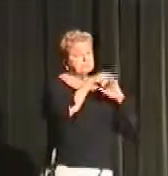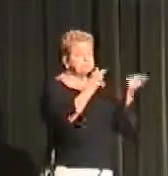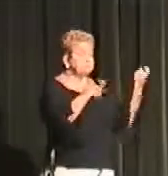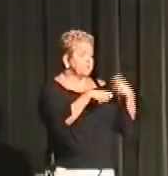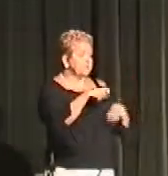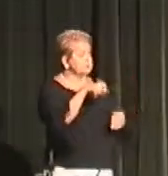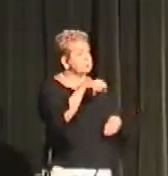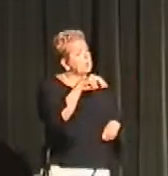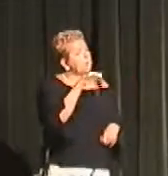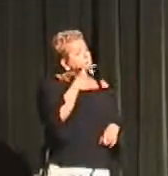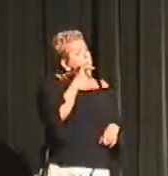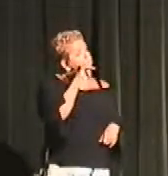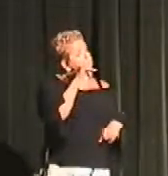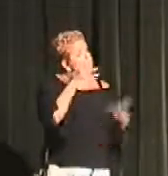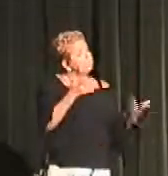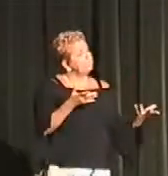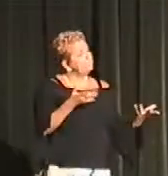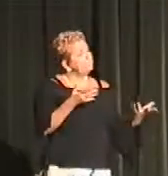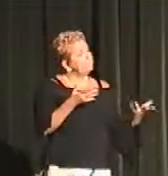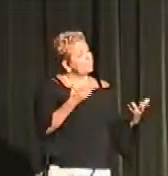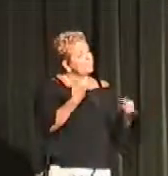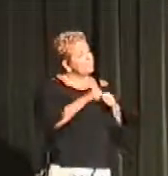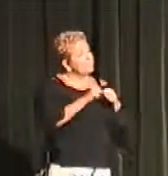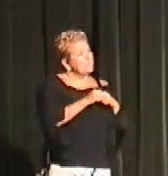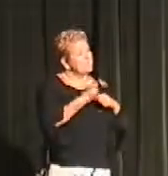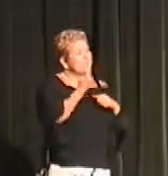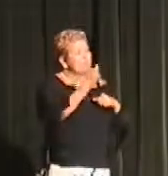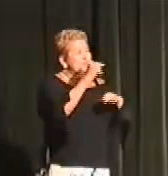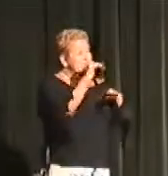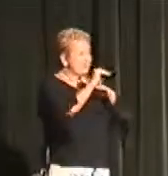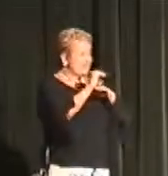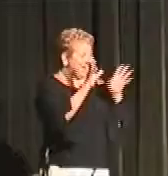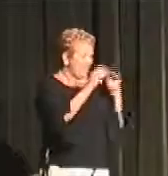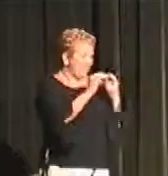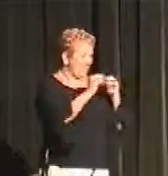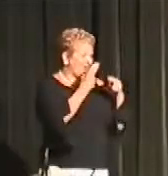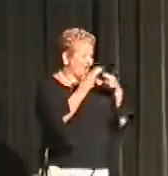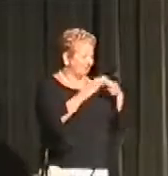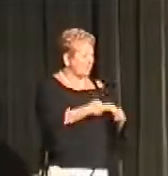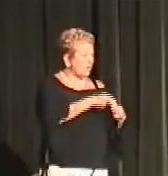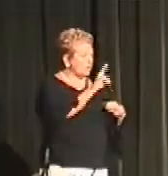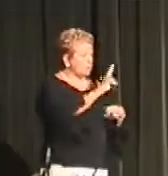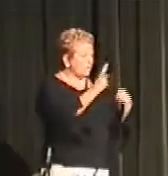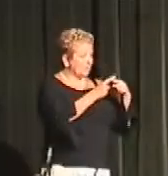I can remember I would stand at the Tuesday night Westwood 2+2 meeting, and I was the greeter. And